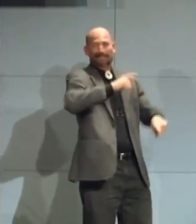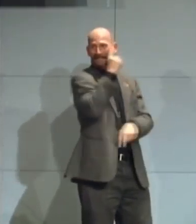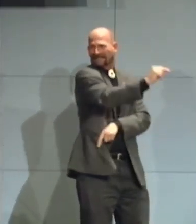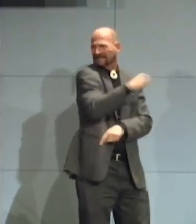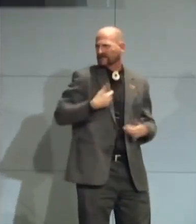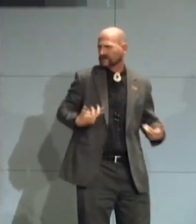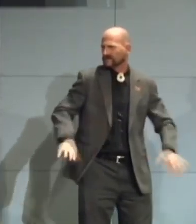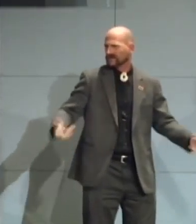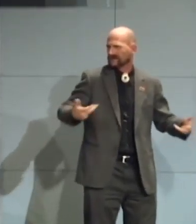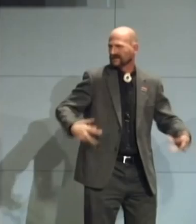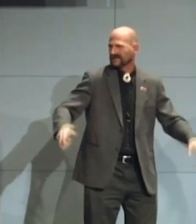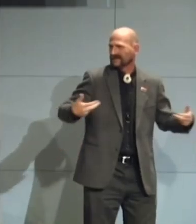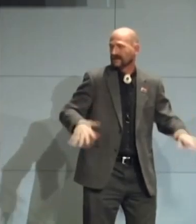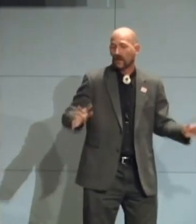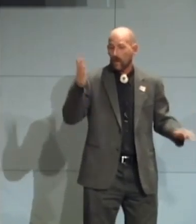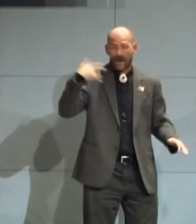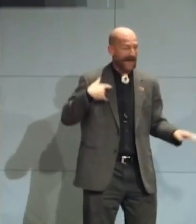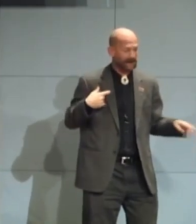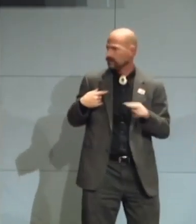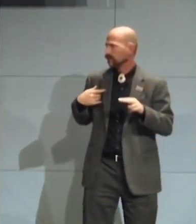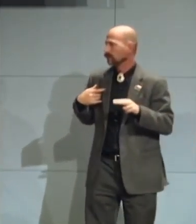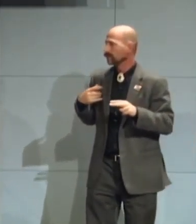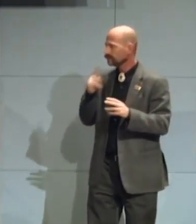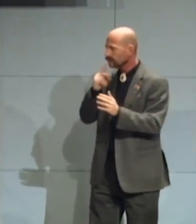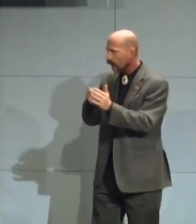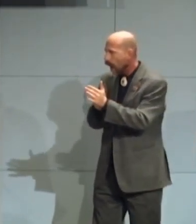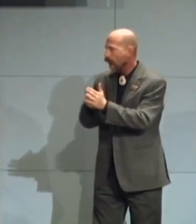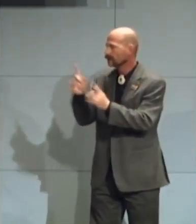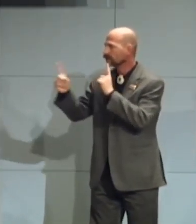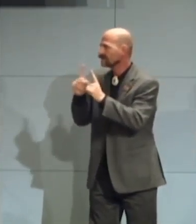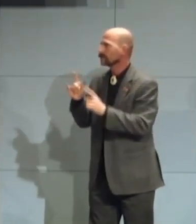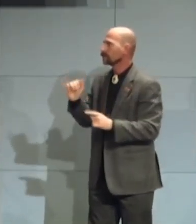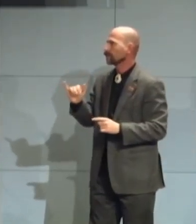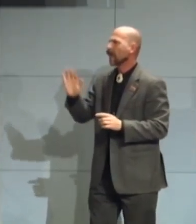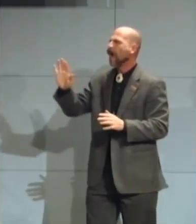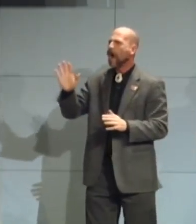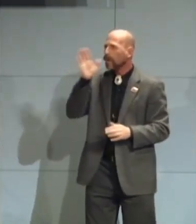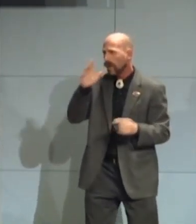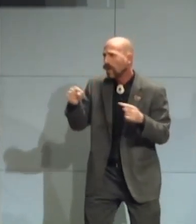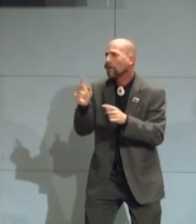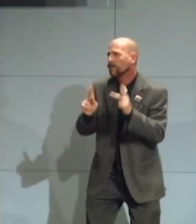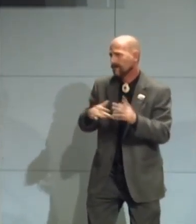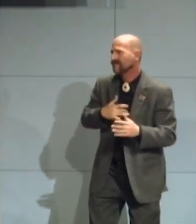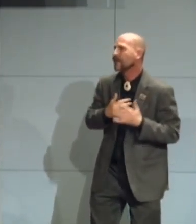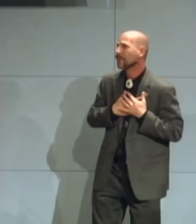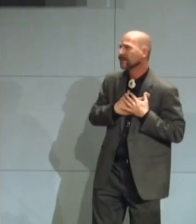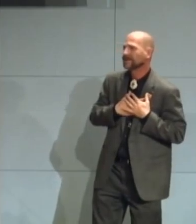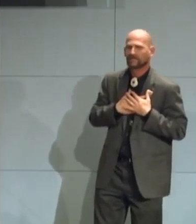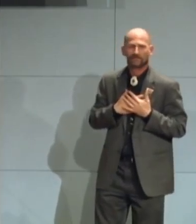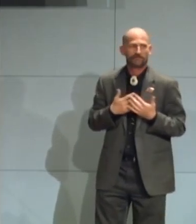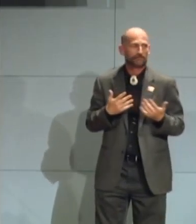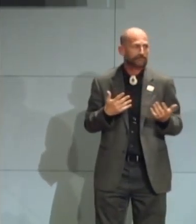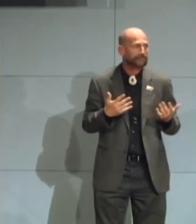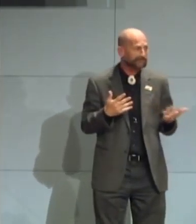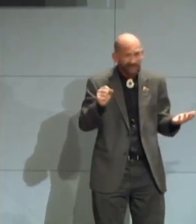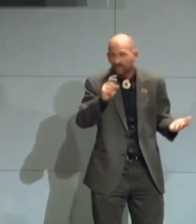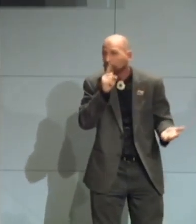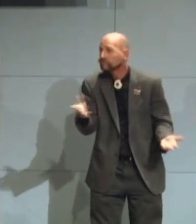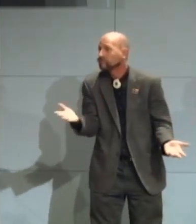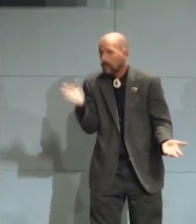Well, who were slaves. I do not have a historical grounding in the